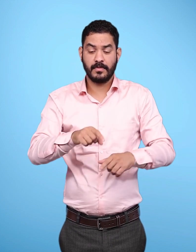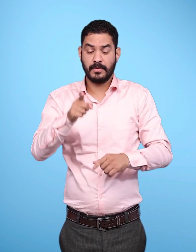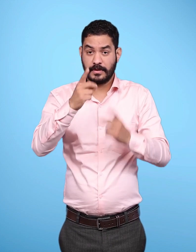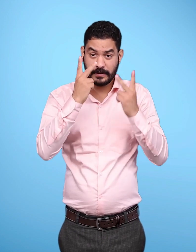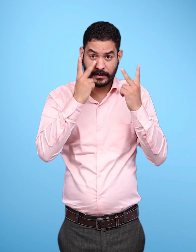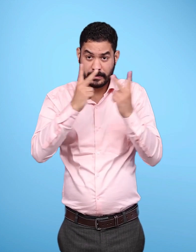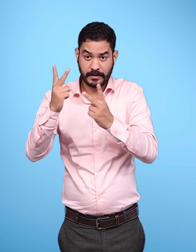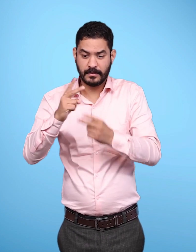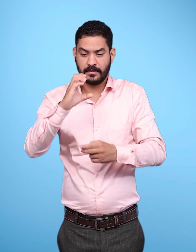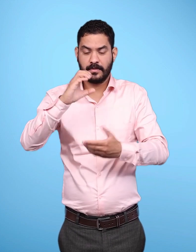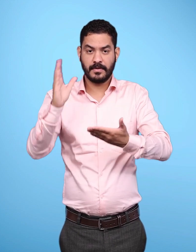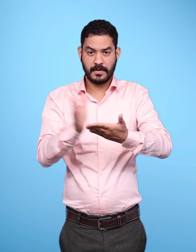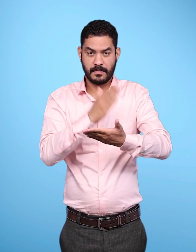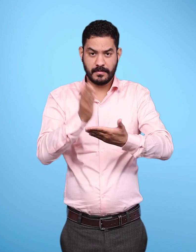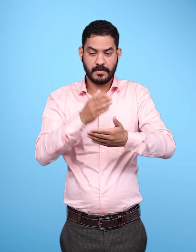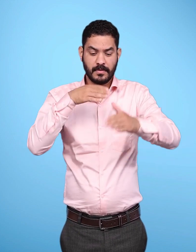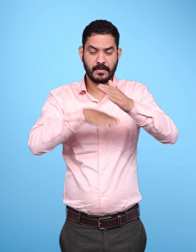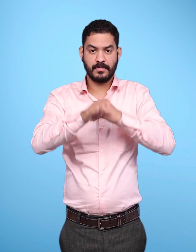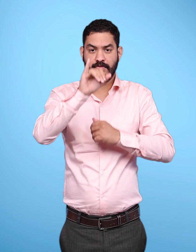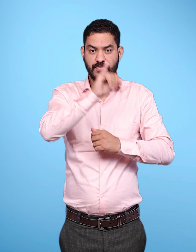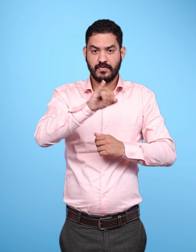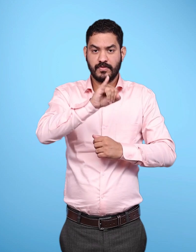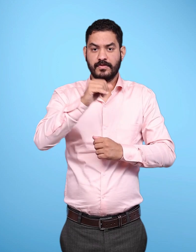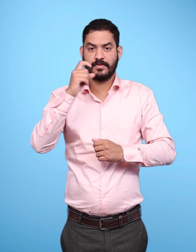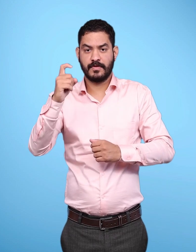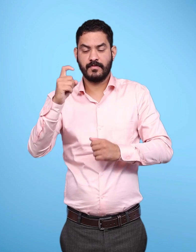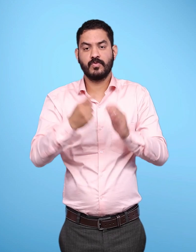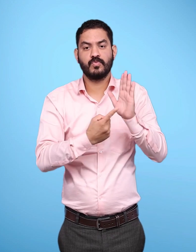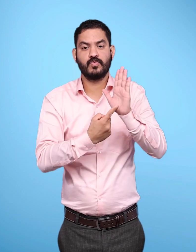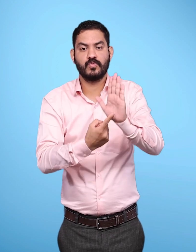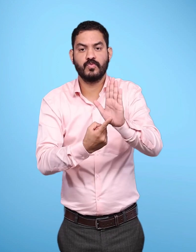Hint: see chapter 6 and 7.